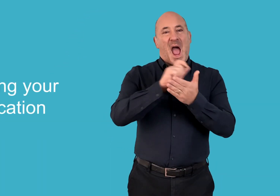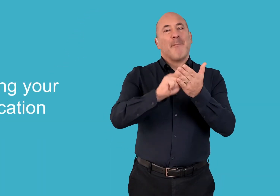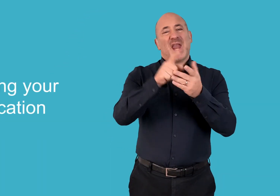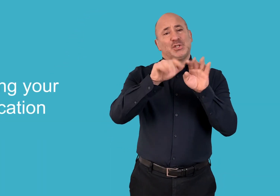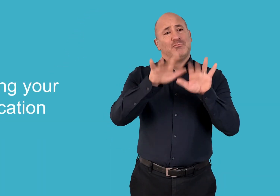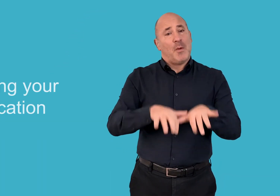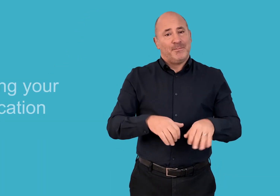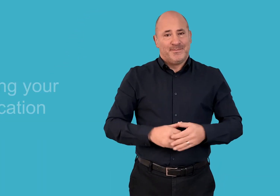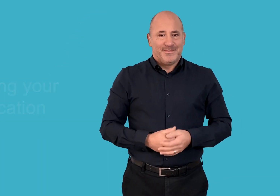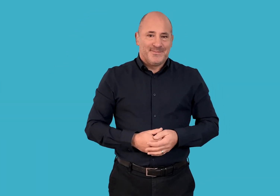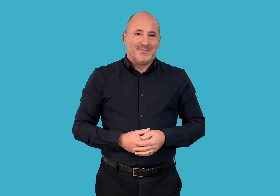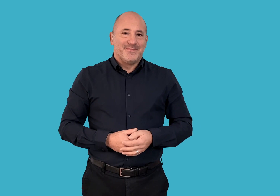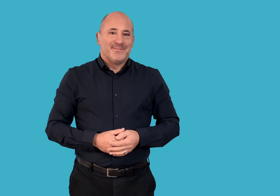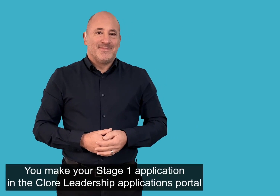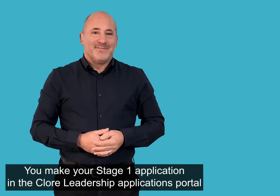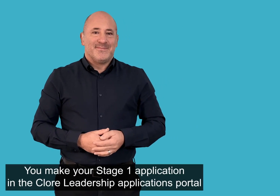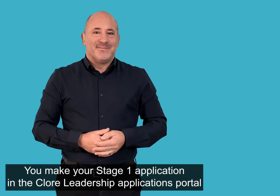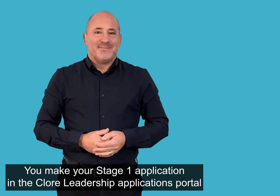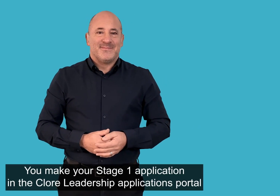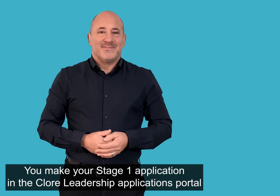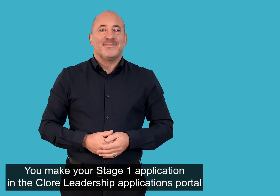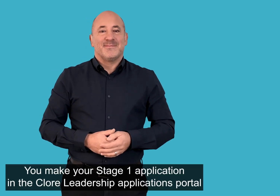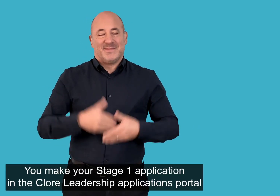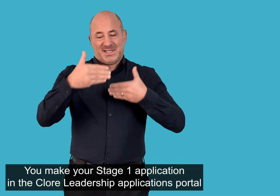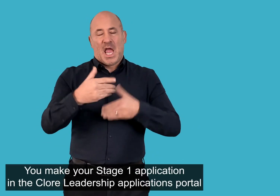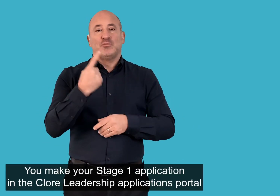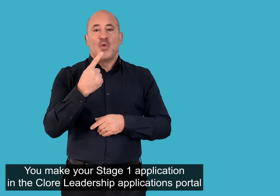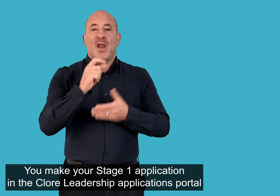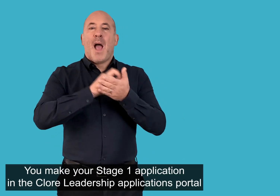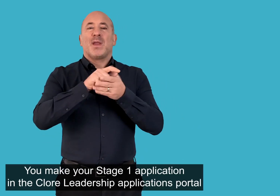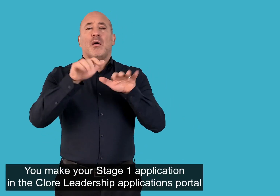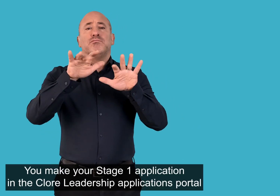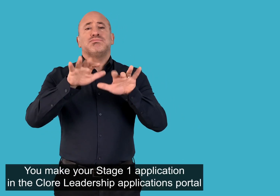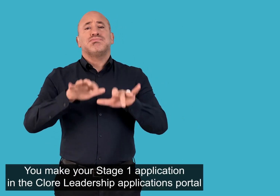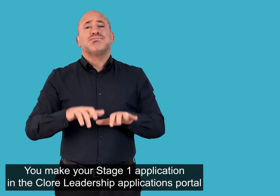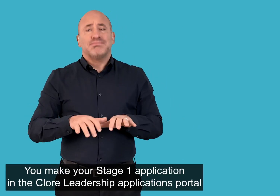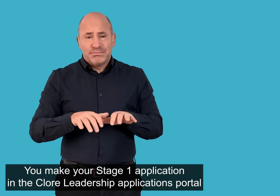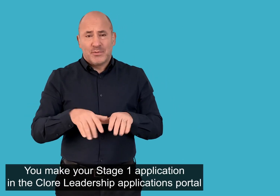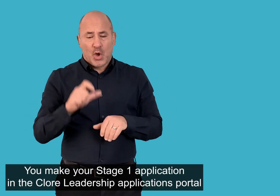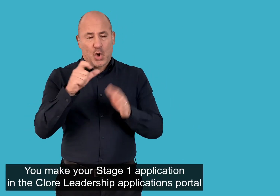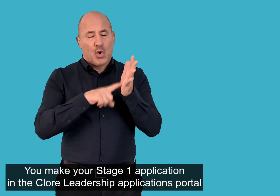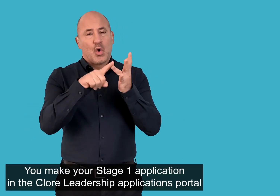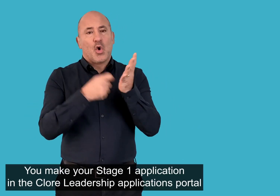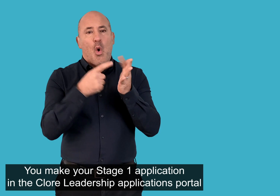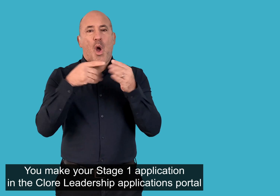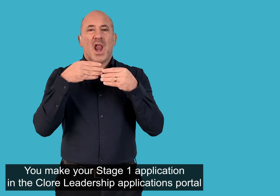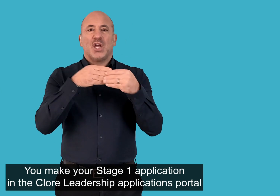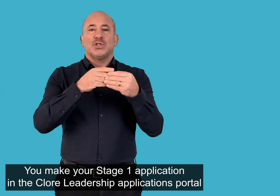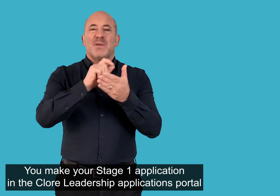Making your application. You make your Stage 1 application in the Clore Leadership Applications portal.